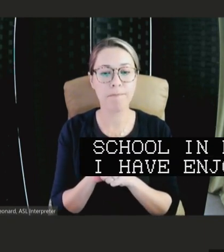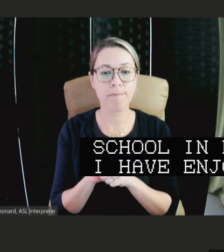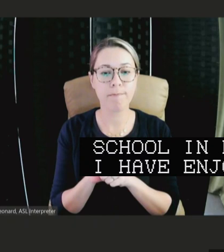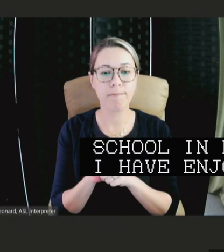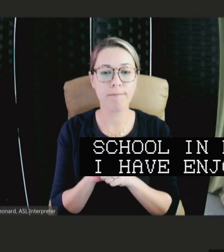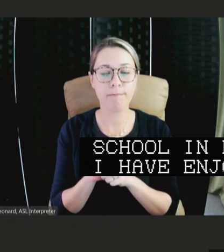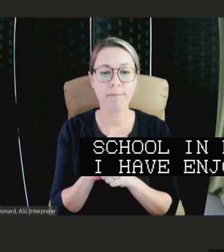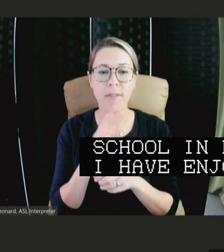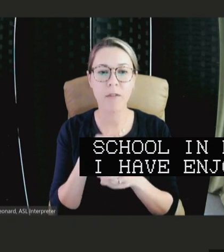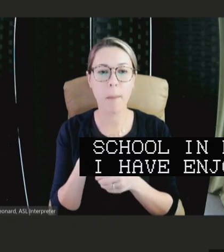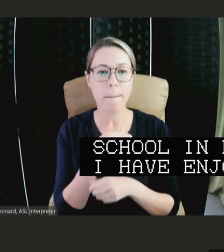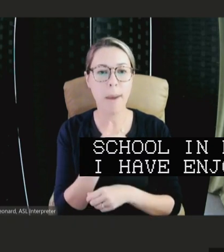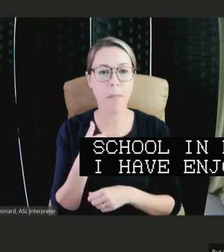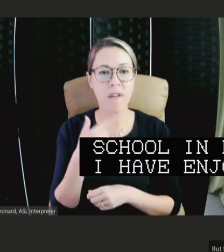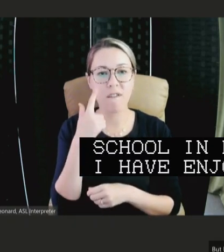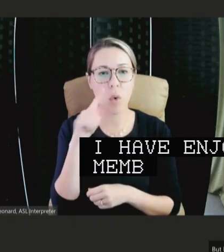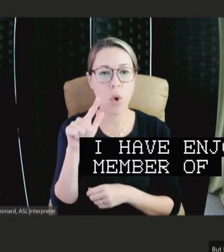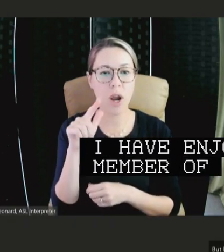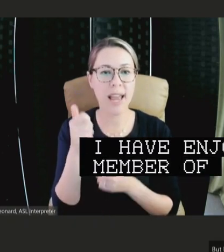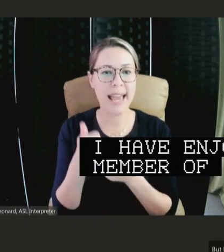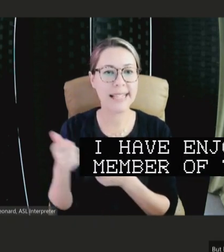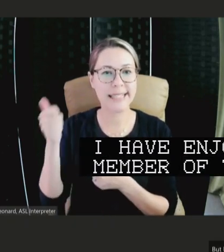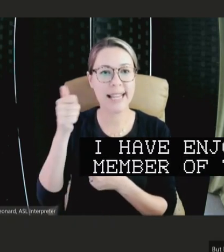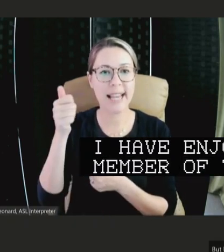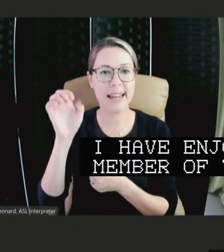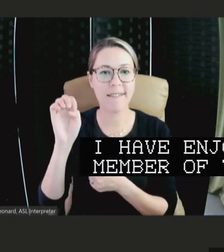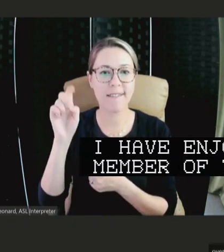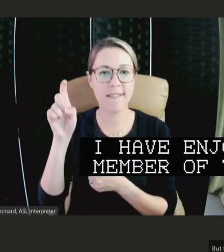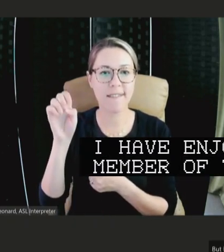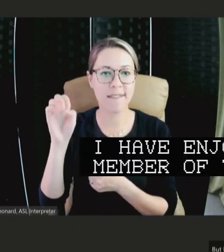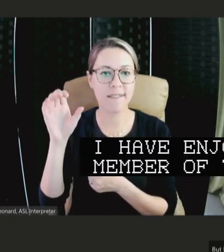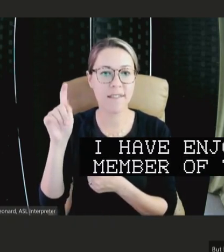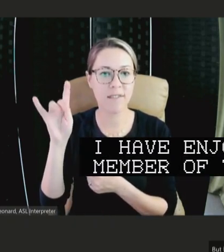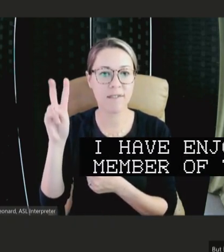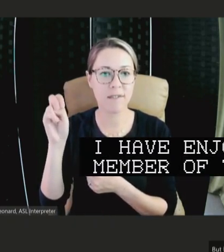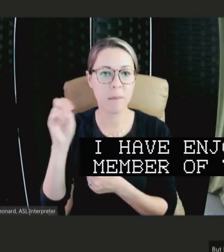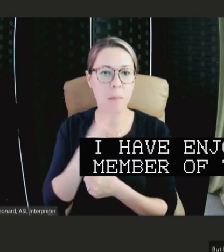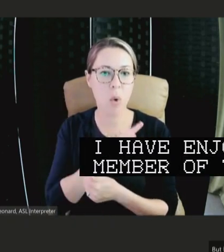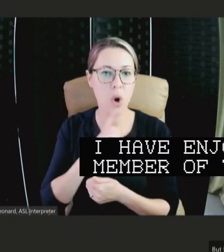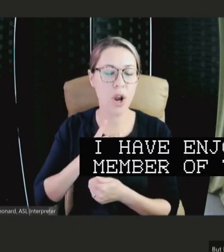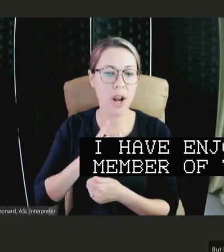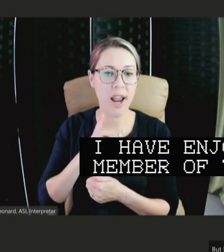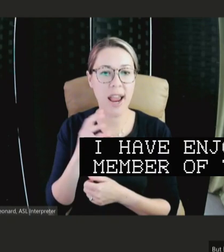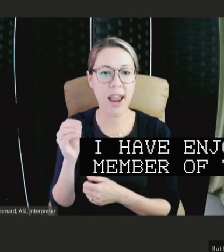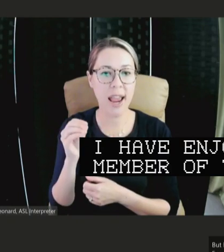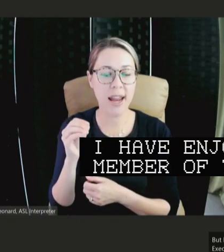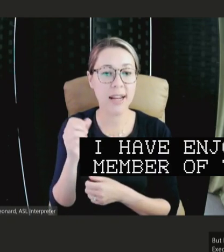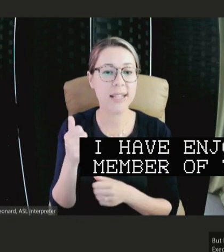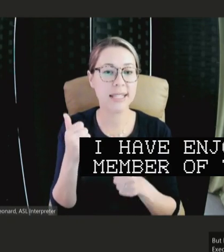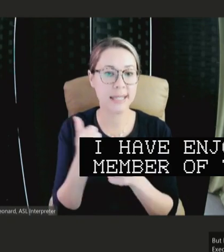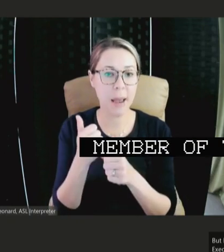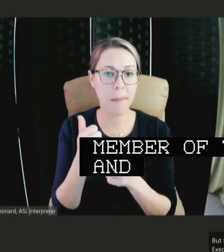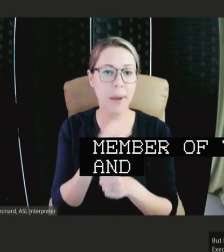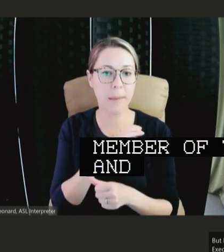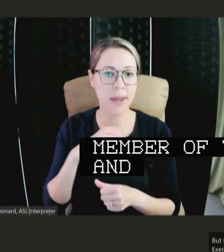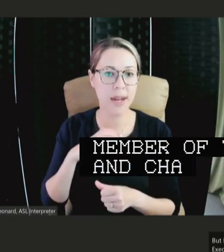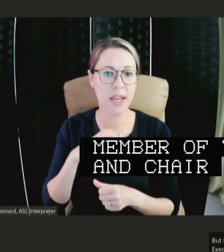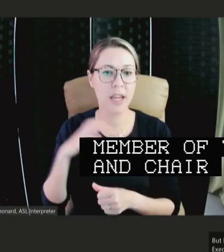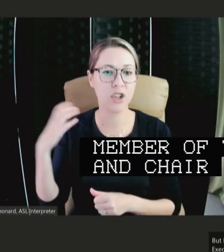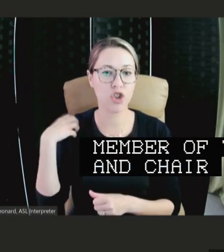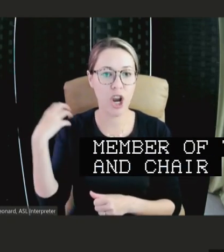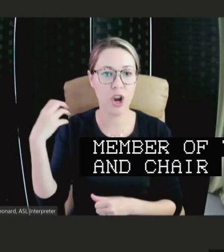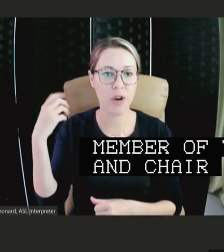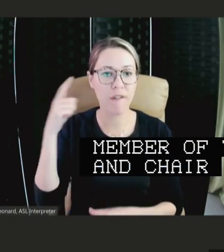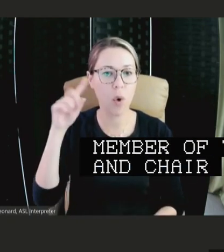member of the executive board and a RIDE subcommittee chair of the RTAG,